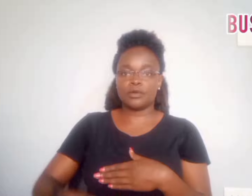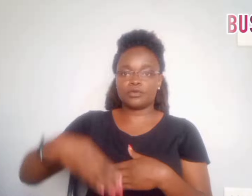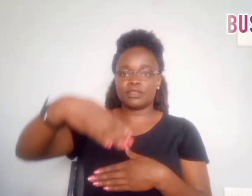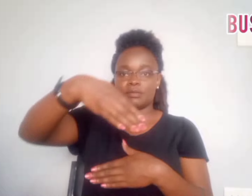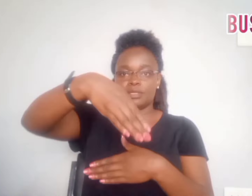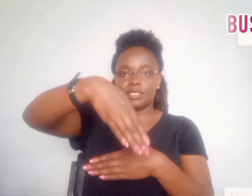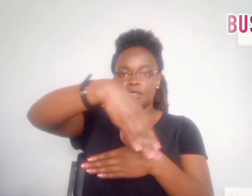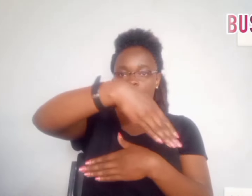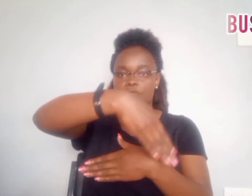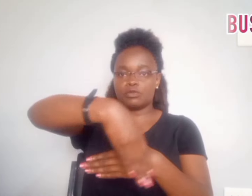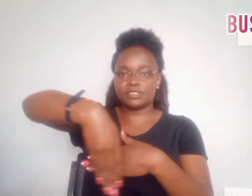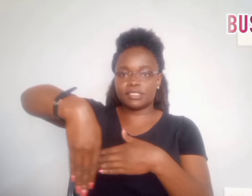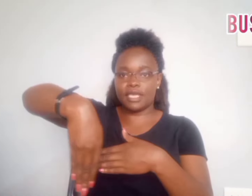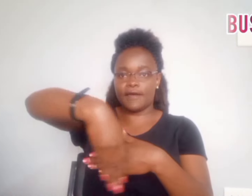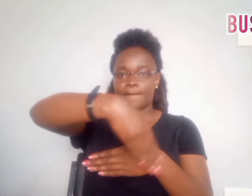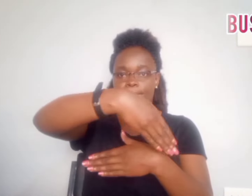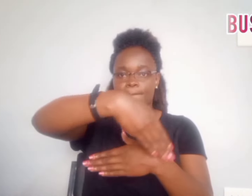or with a B. Busia.